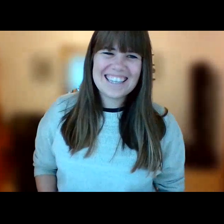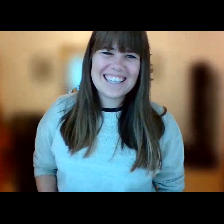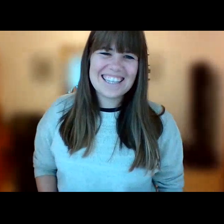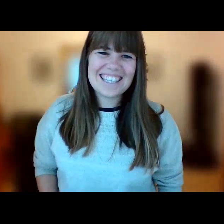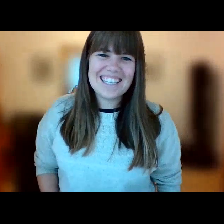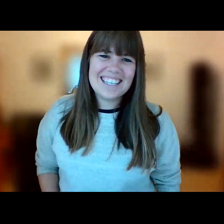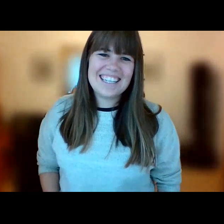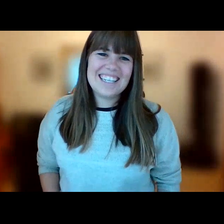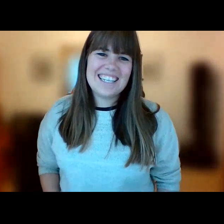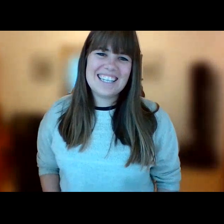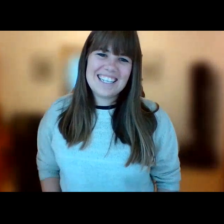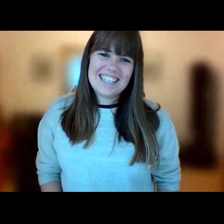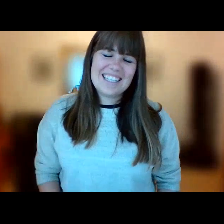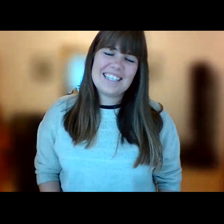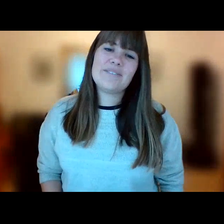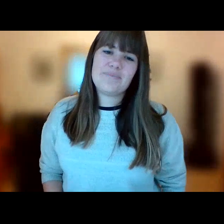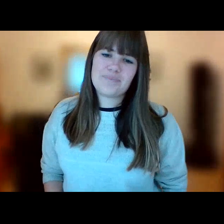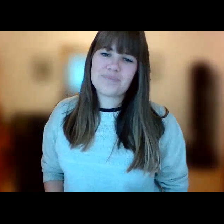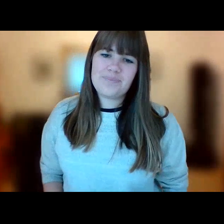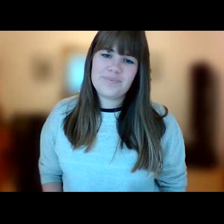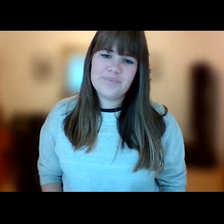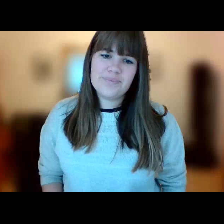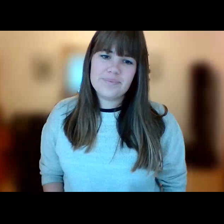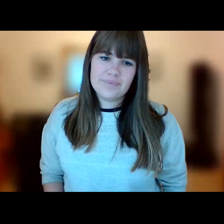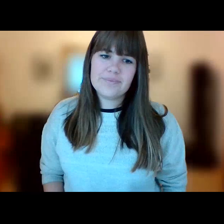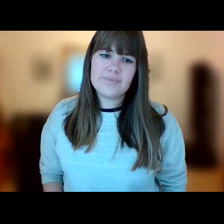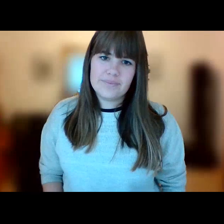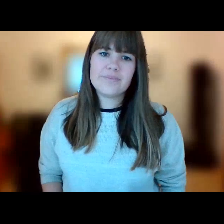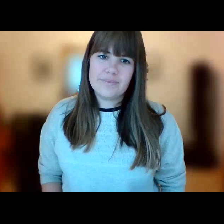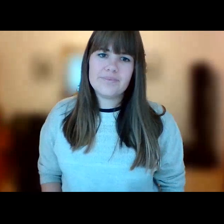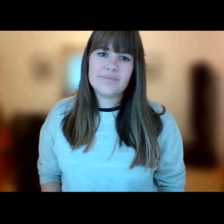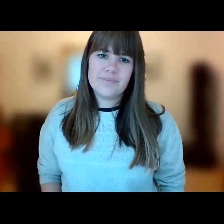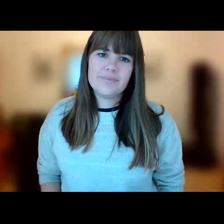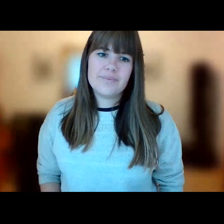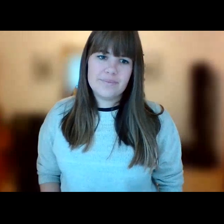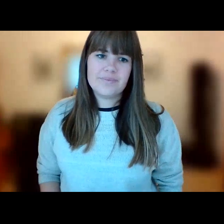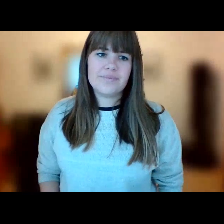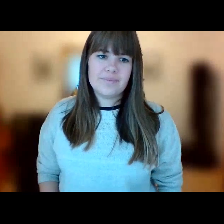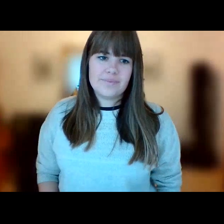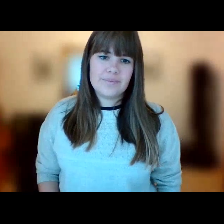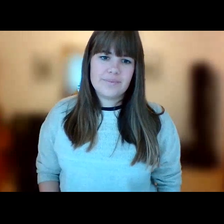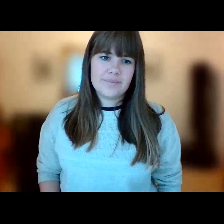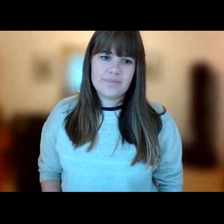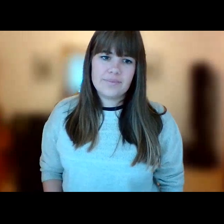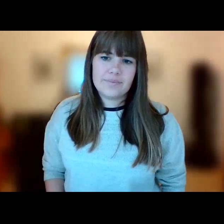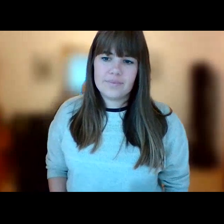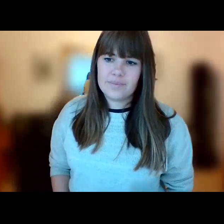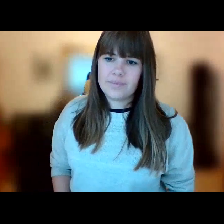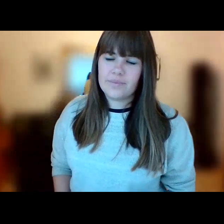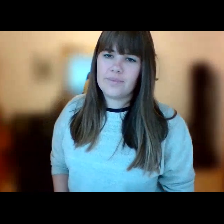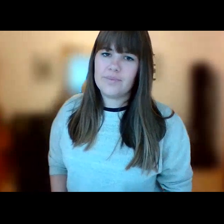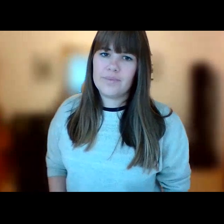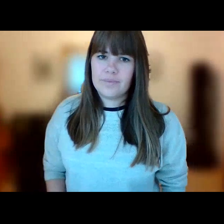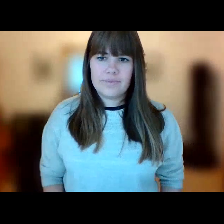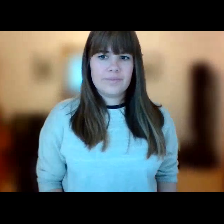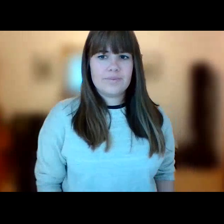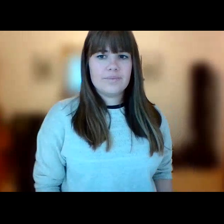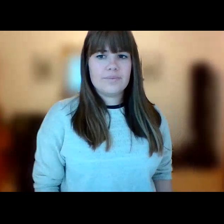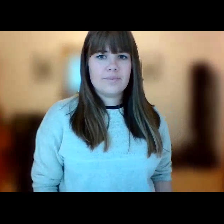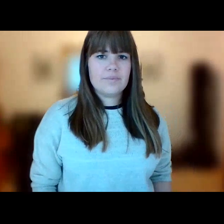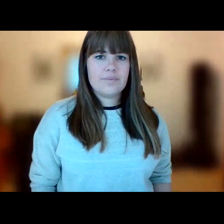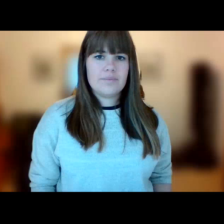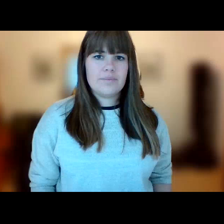about lived experience leadership too. So potentially a really nice follow up from today's session too. So do check that out. That's on the 15th of April,